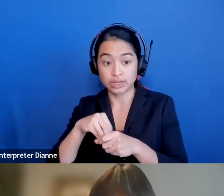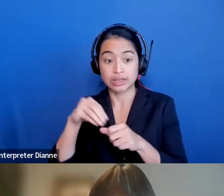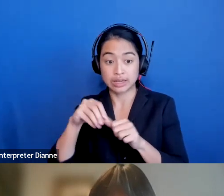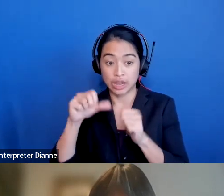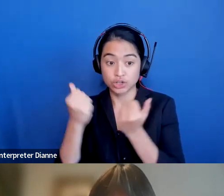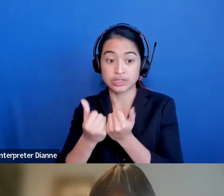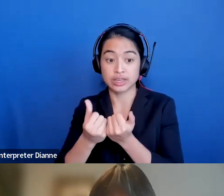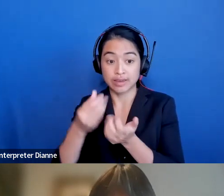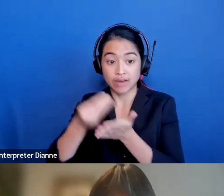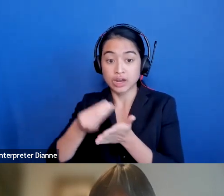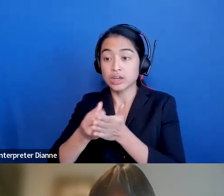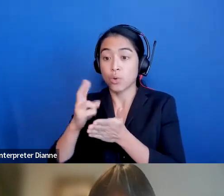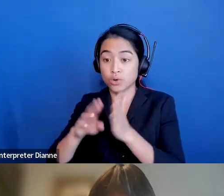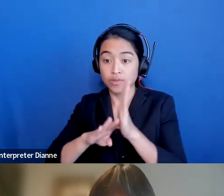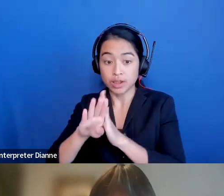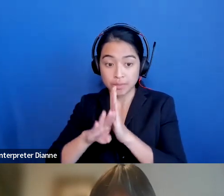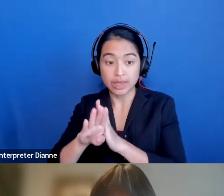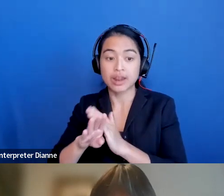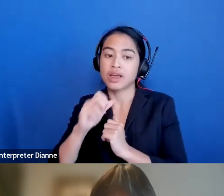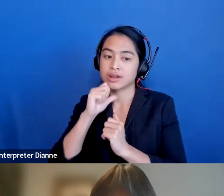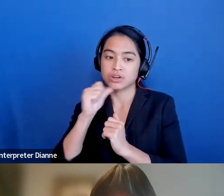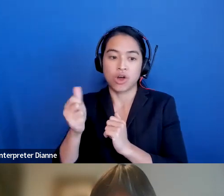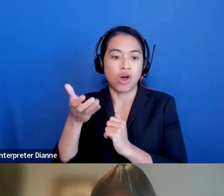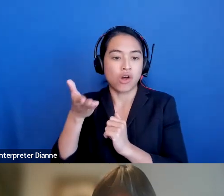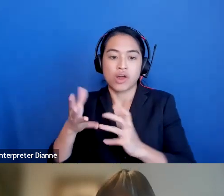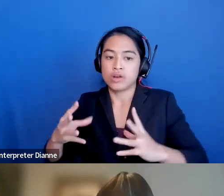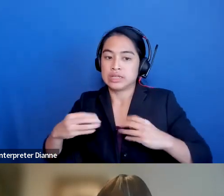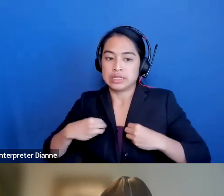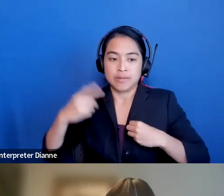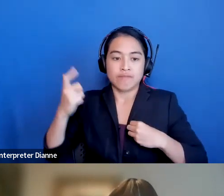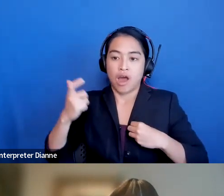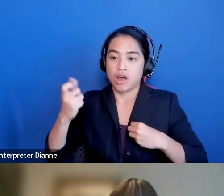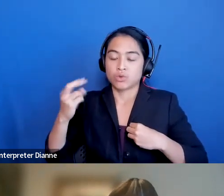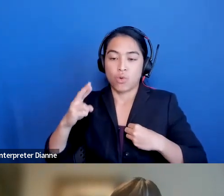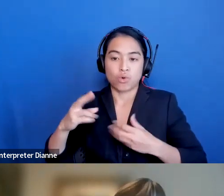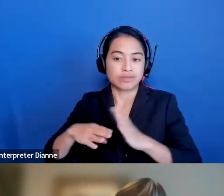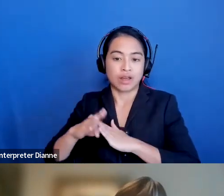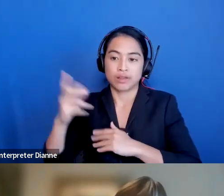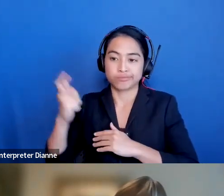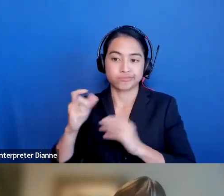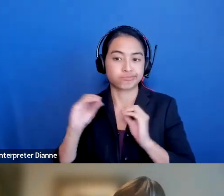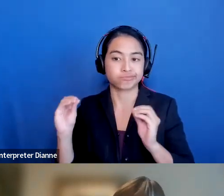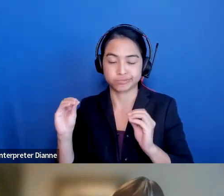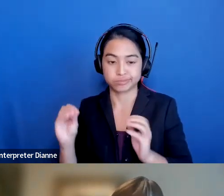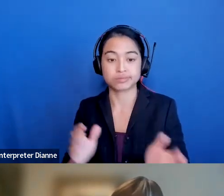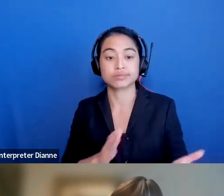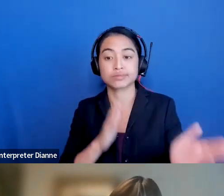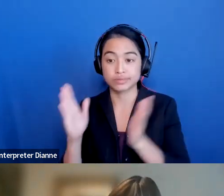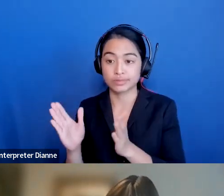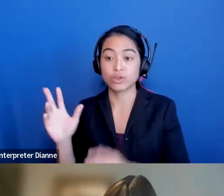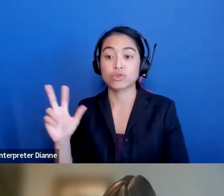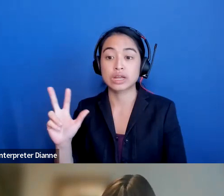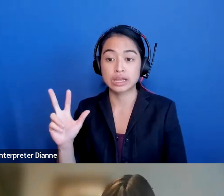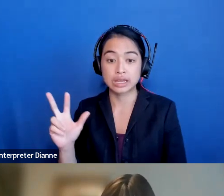agency funding or development and are not the receipt of funds raised or developed. A 3 would